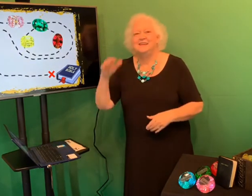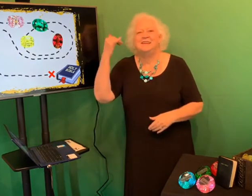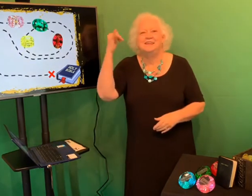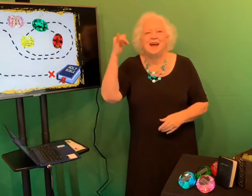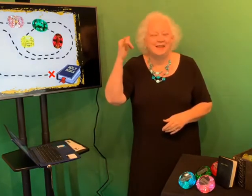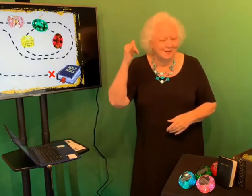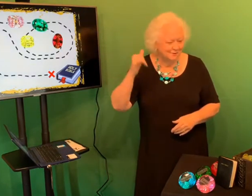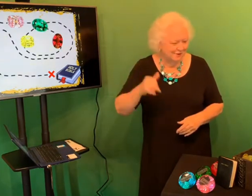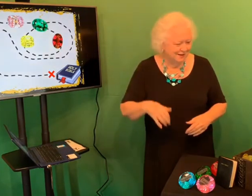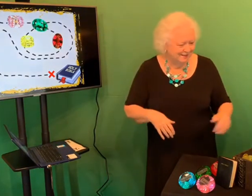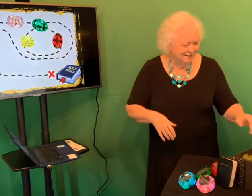The yellow one.